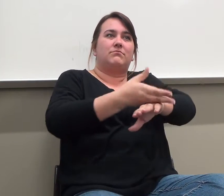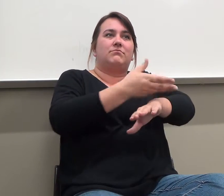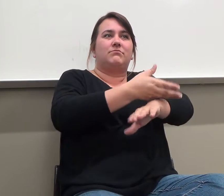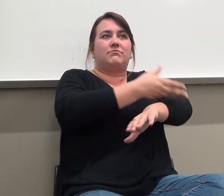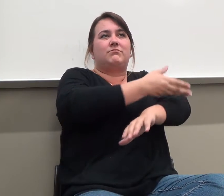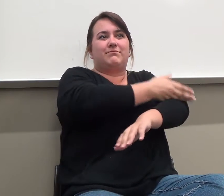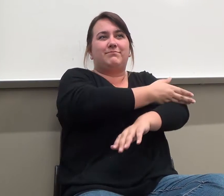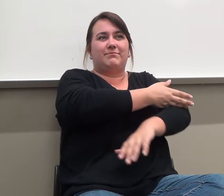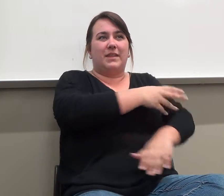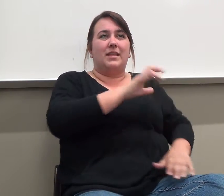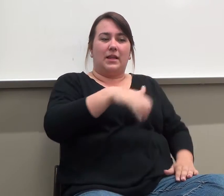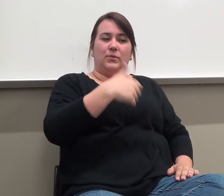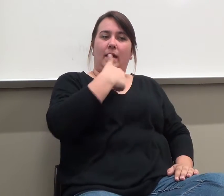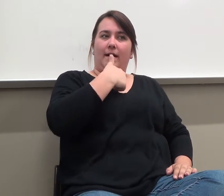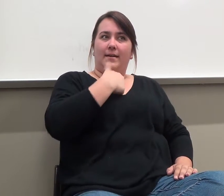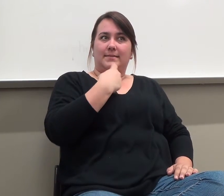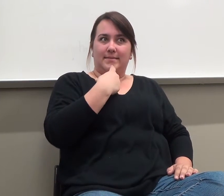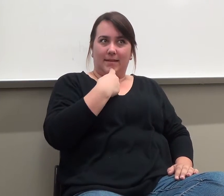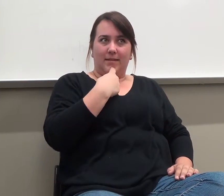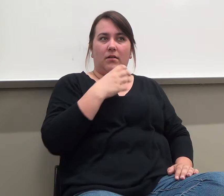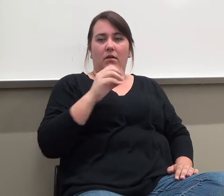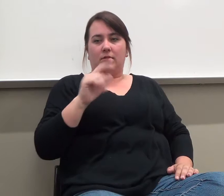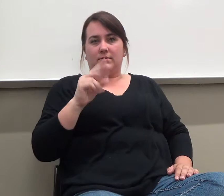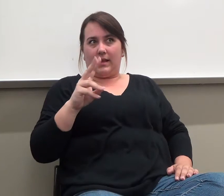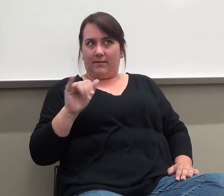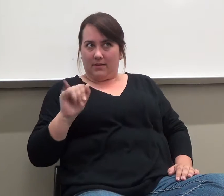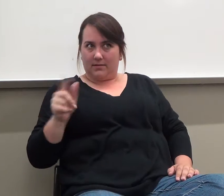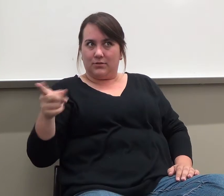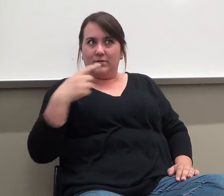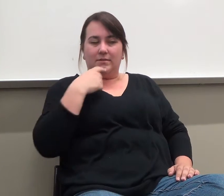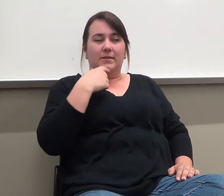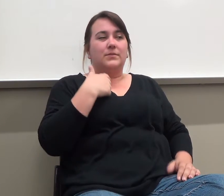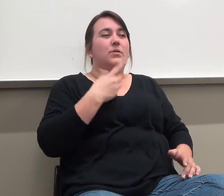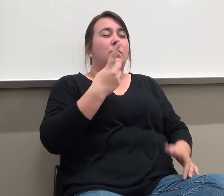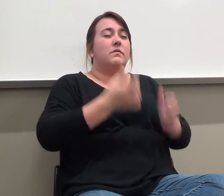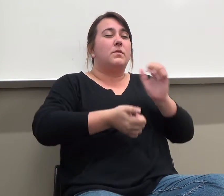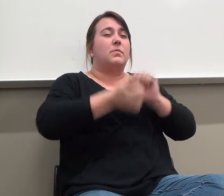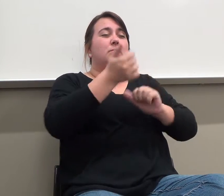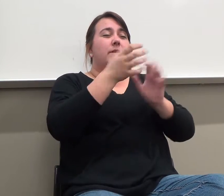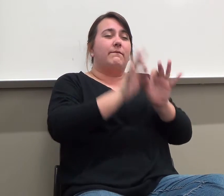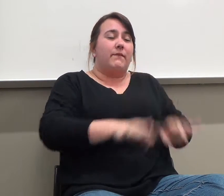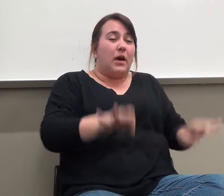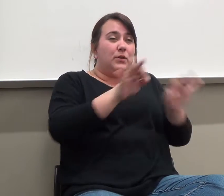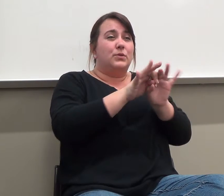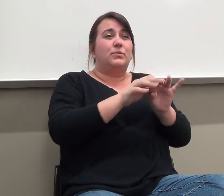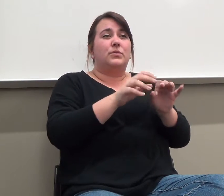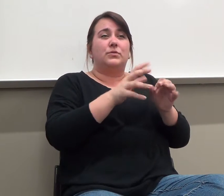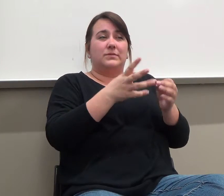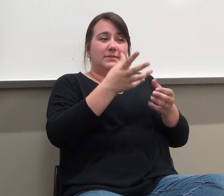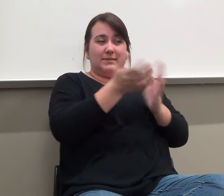why I say, Octavia says, one of the most valuable traits is